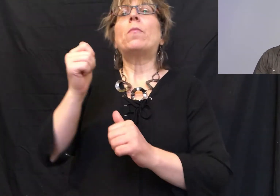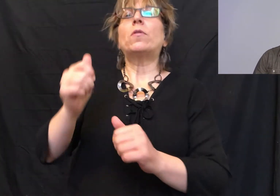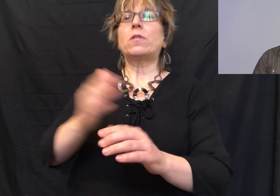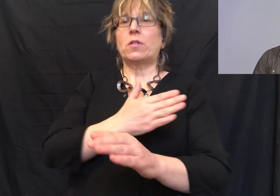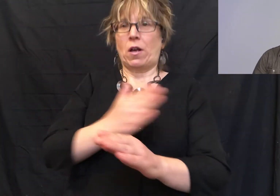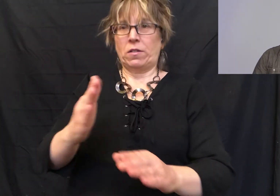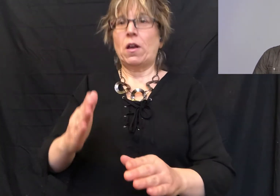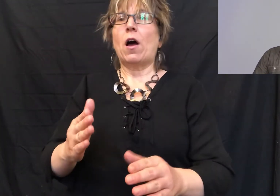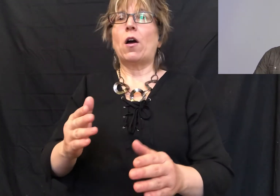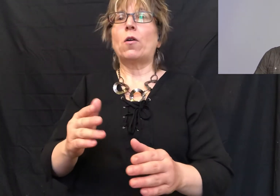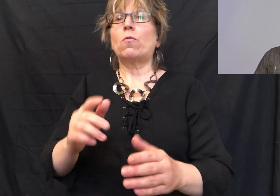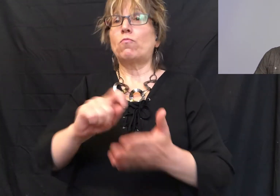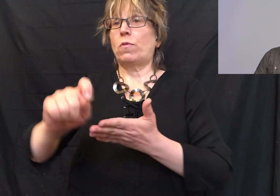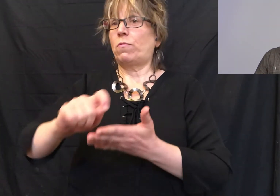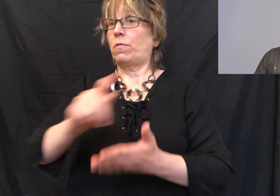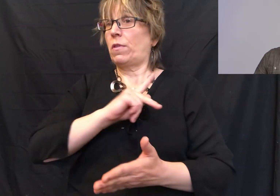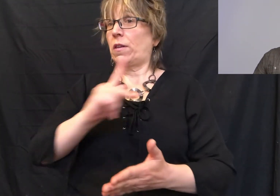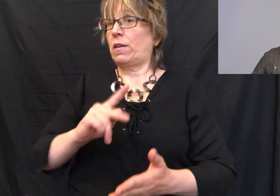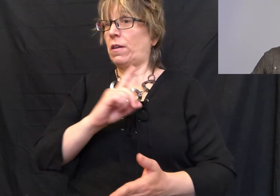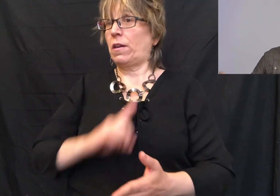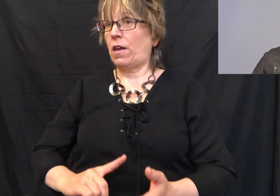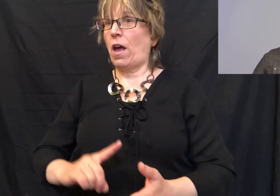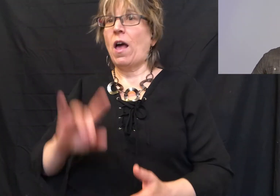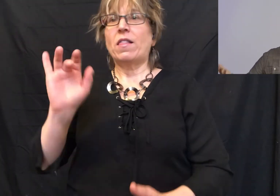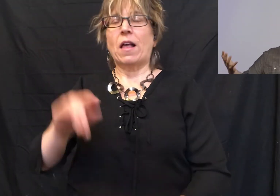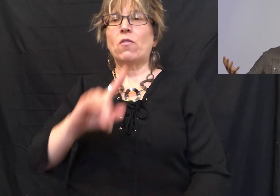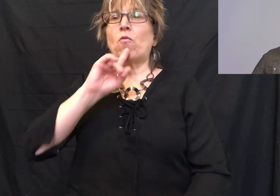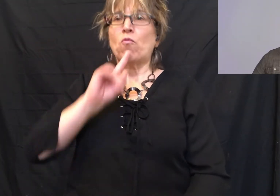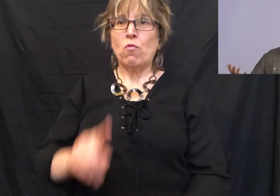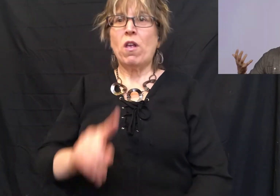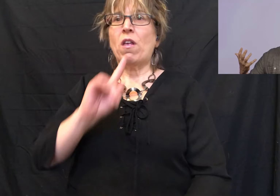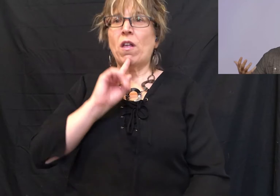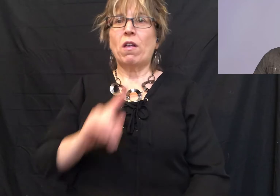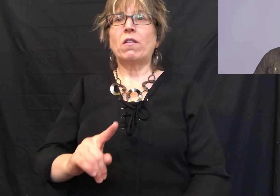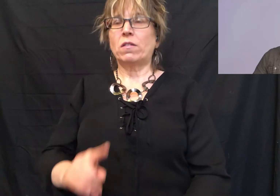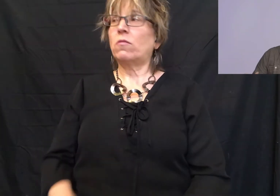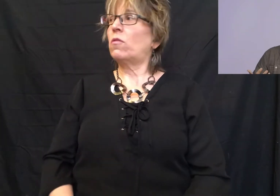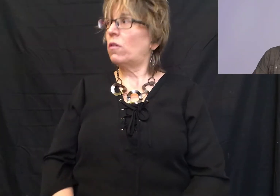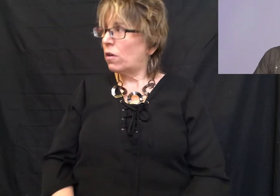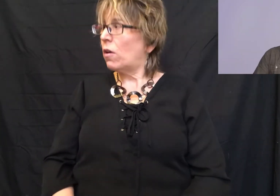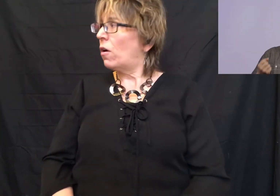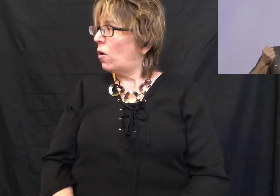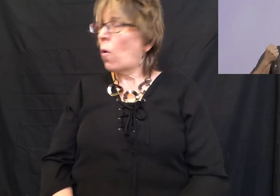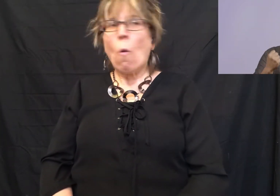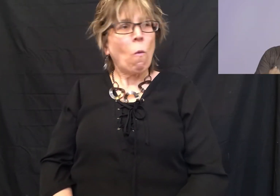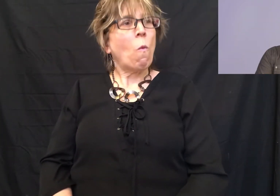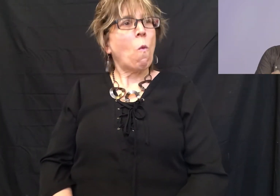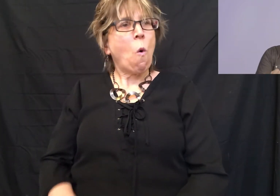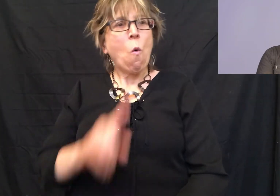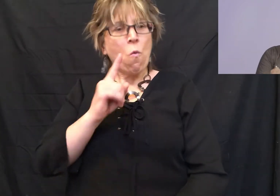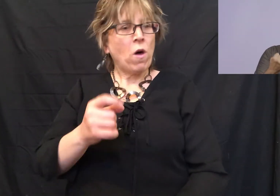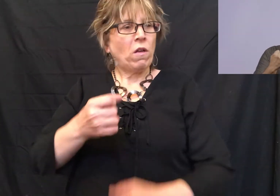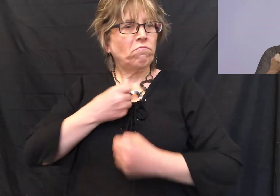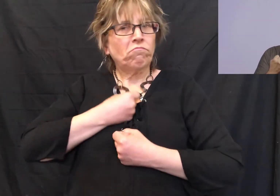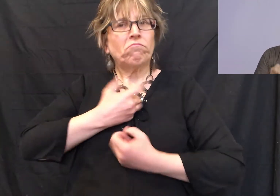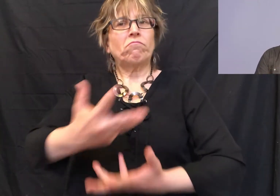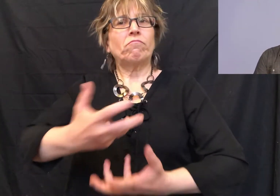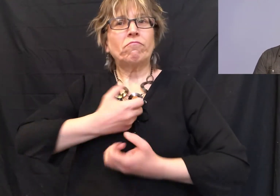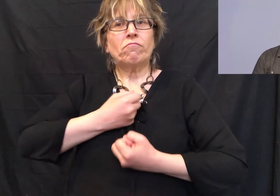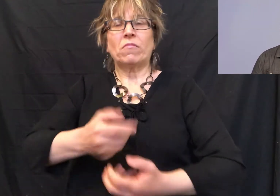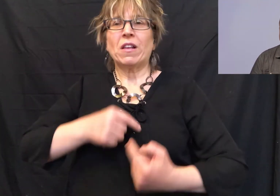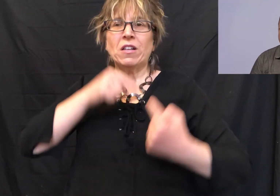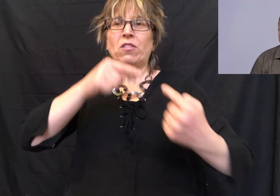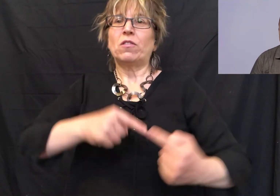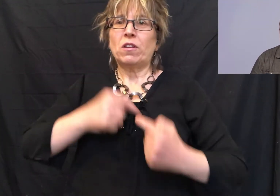written by King David. And when you read through them, you're going to find these are some real songs. These are really gut level, what they're